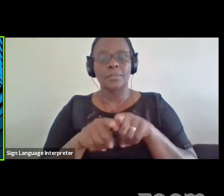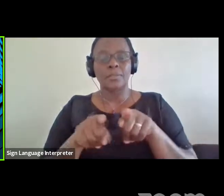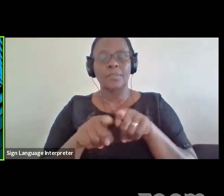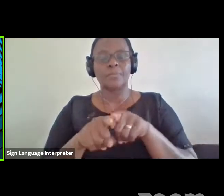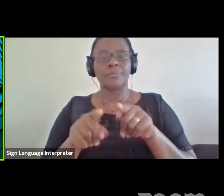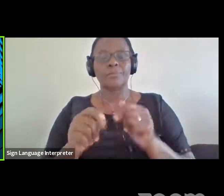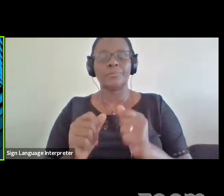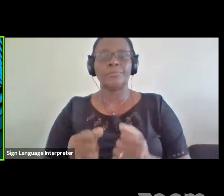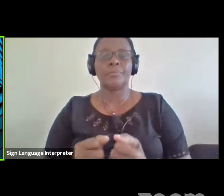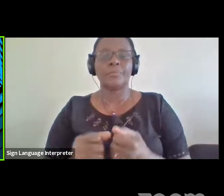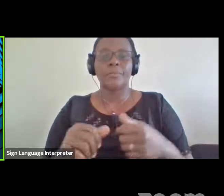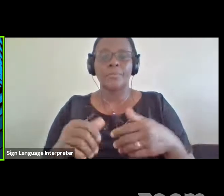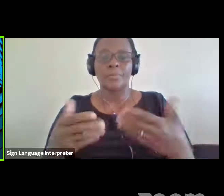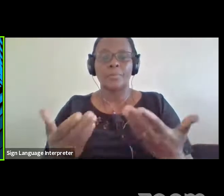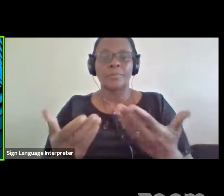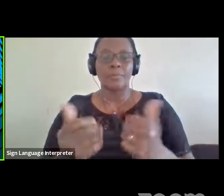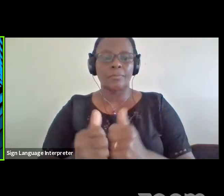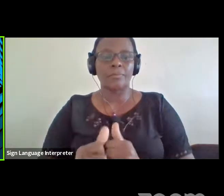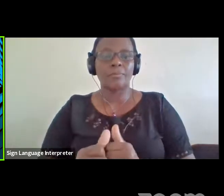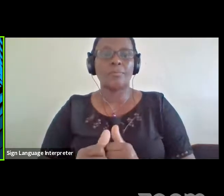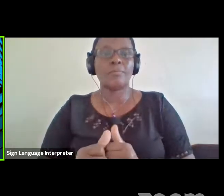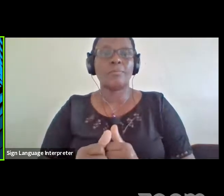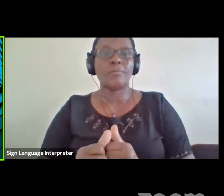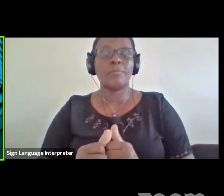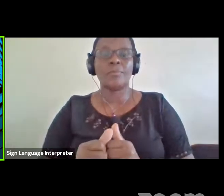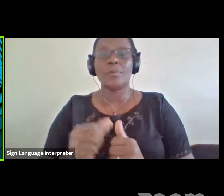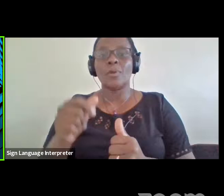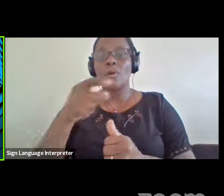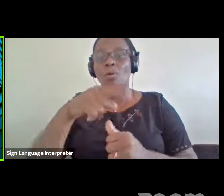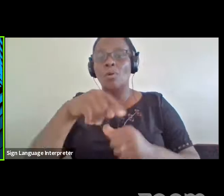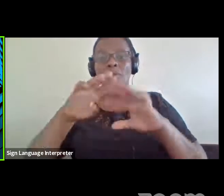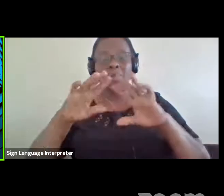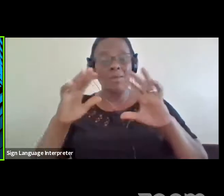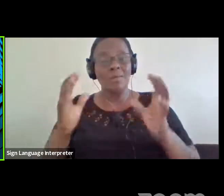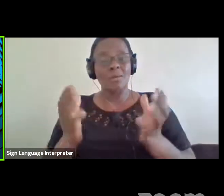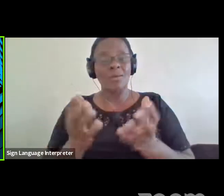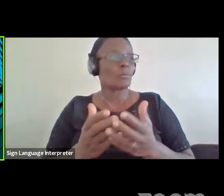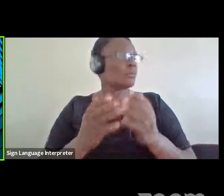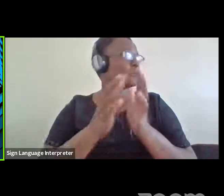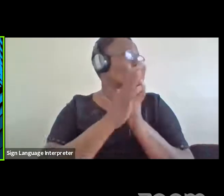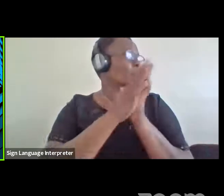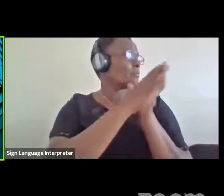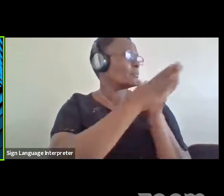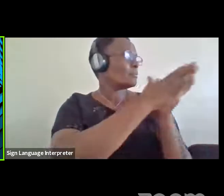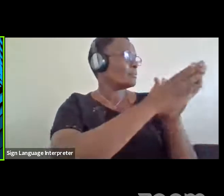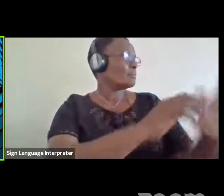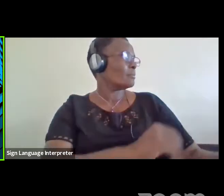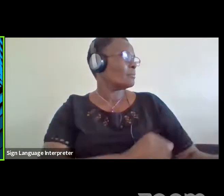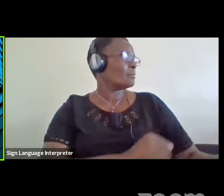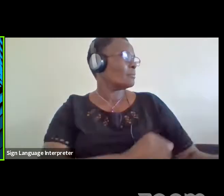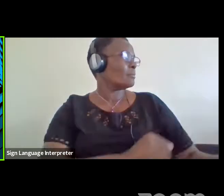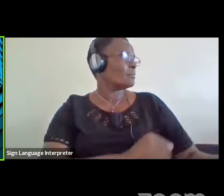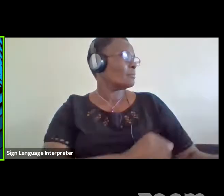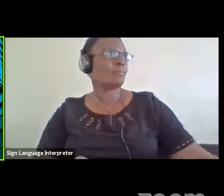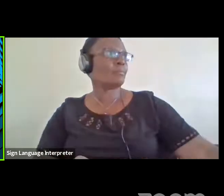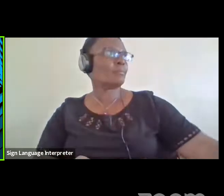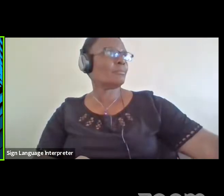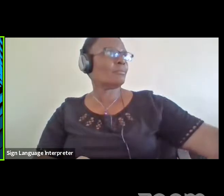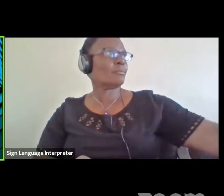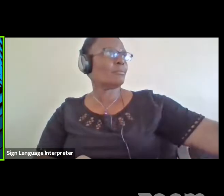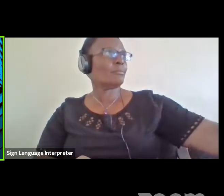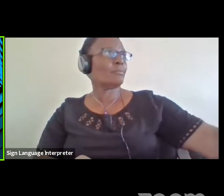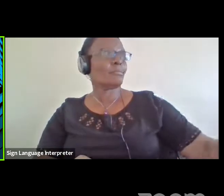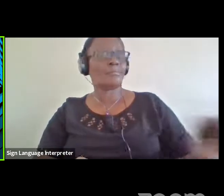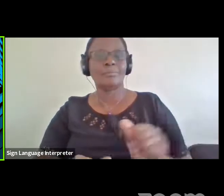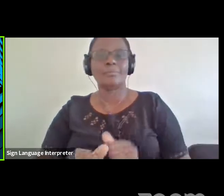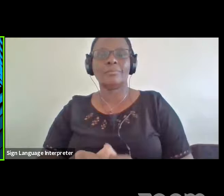futures. Governments around the world have begun to use the internet not only to attack foreign nations and political rivals,